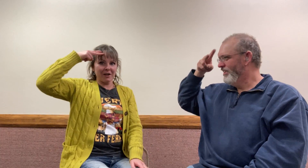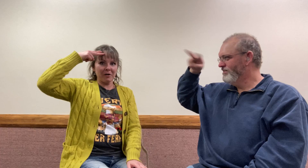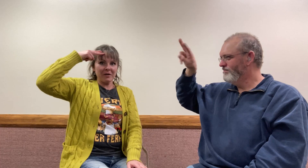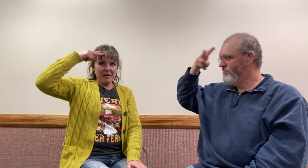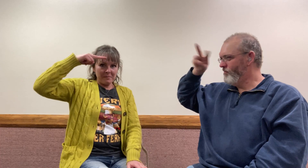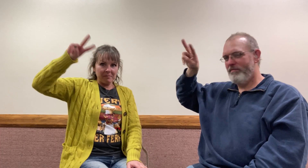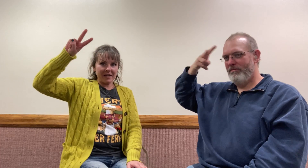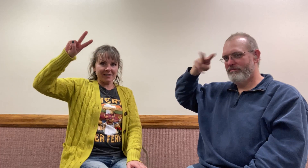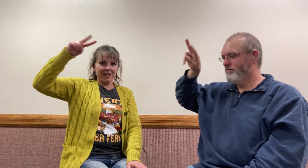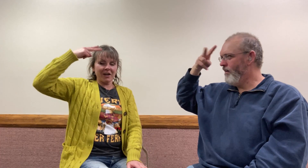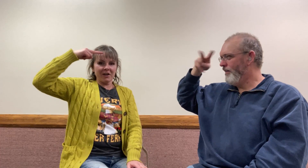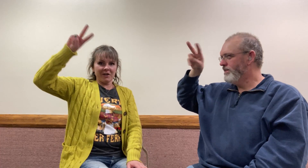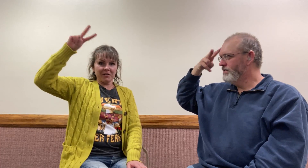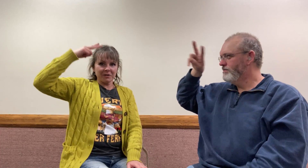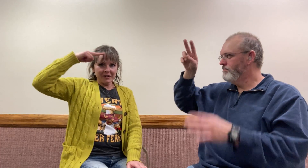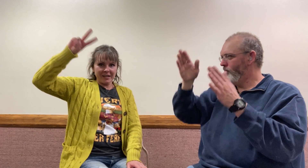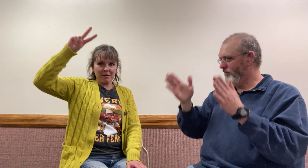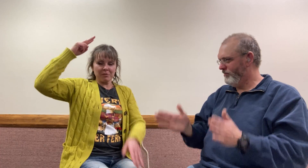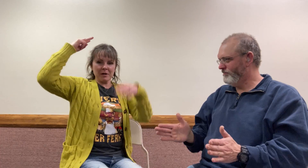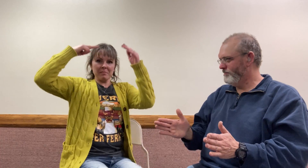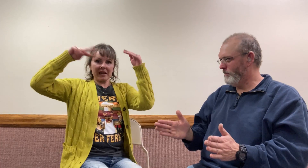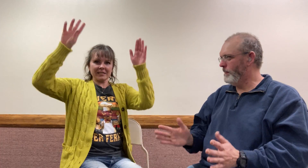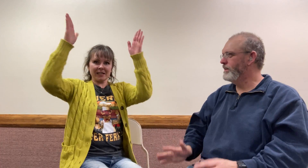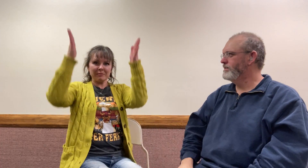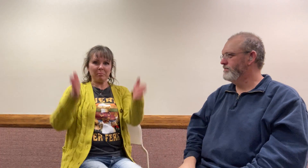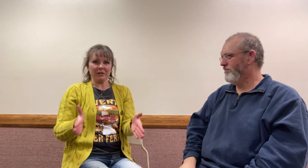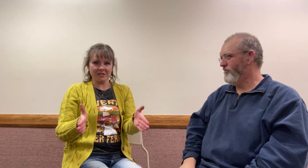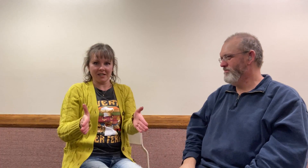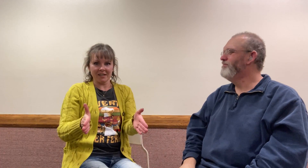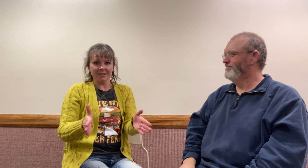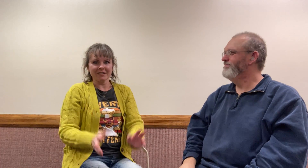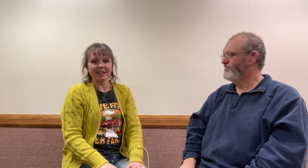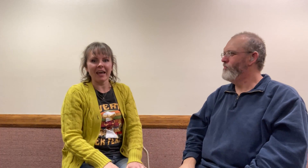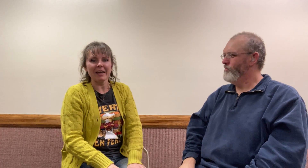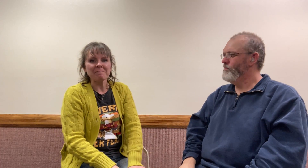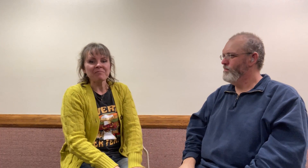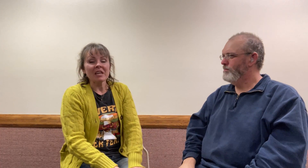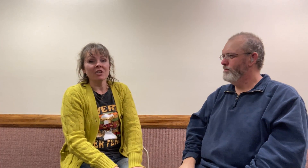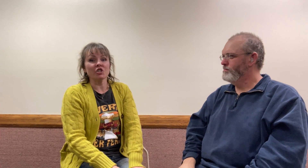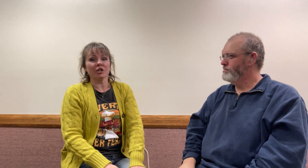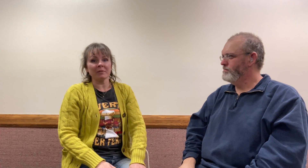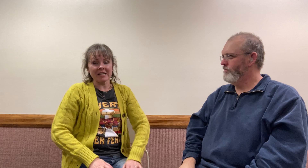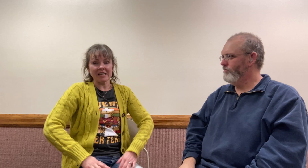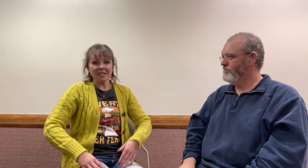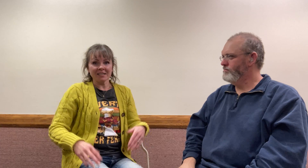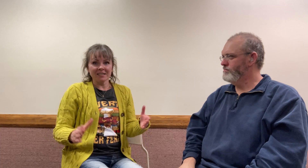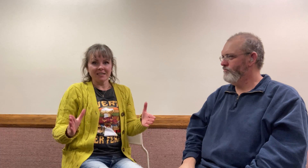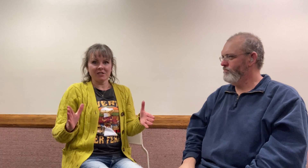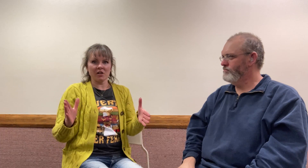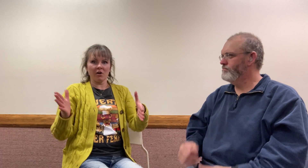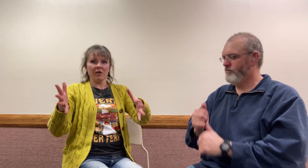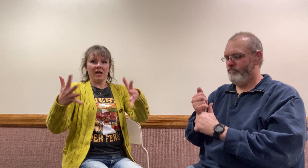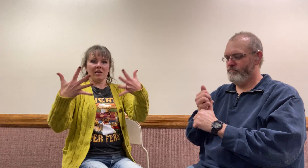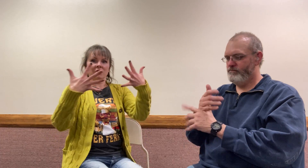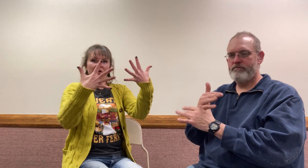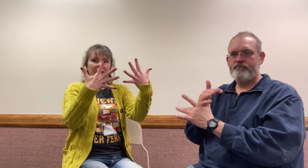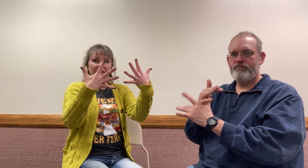So Mexico. Yep, we're a Mexican person. Okay. Germany. So you go like